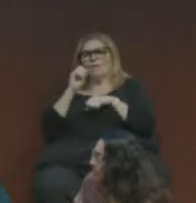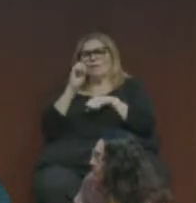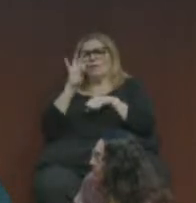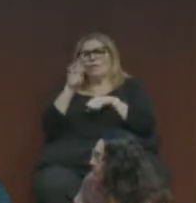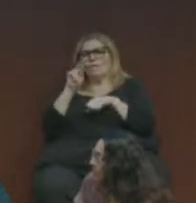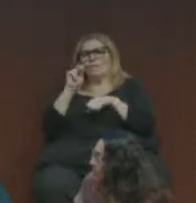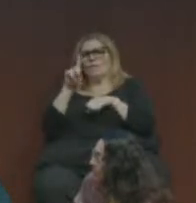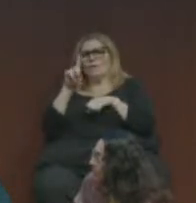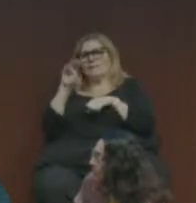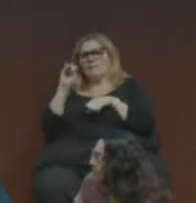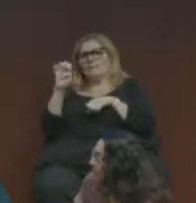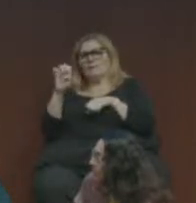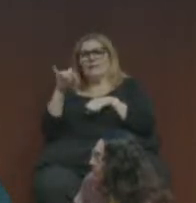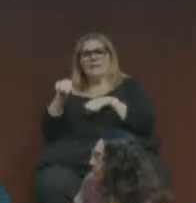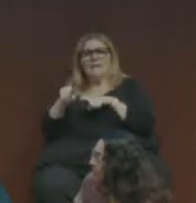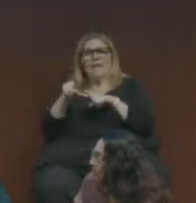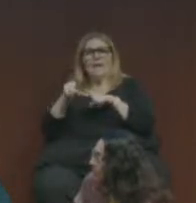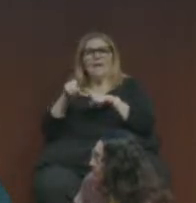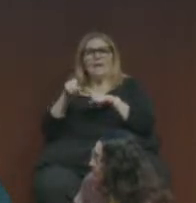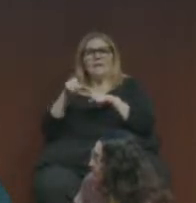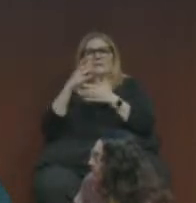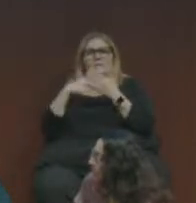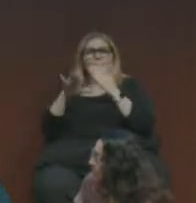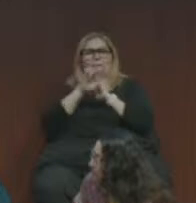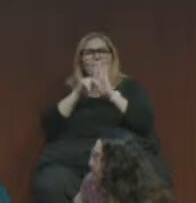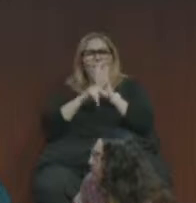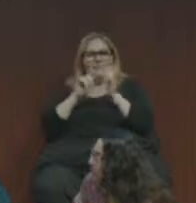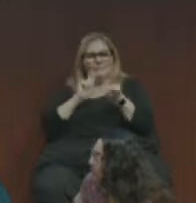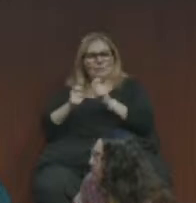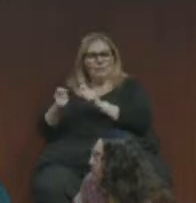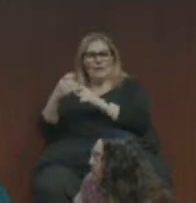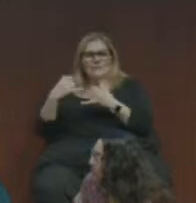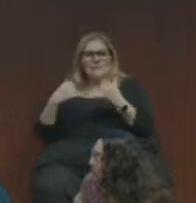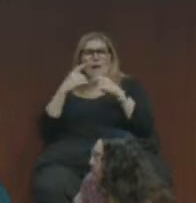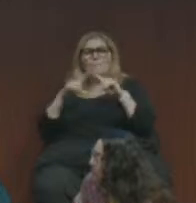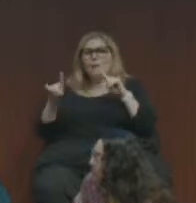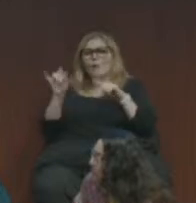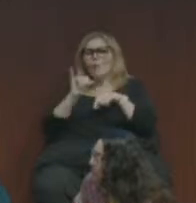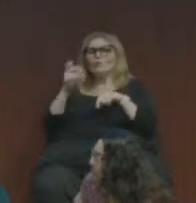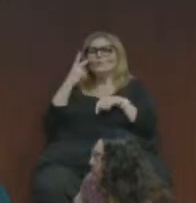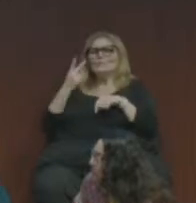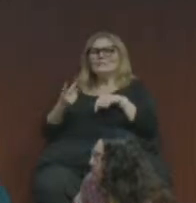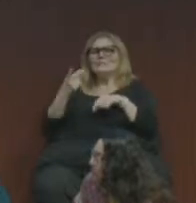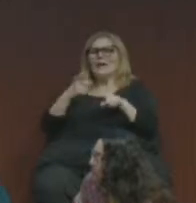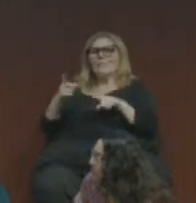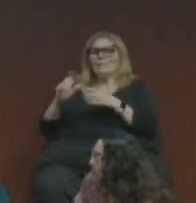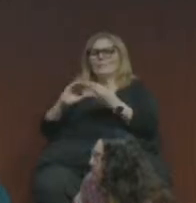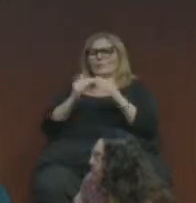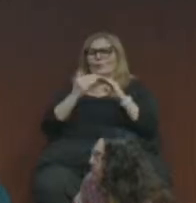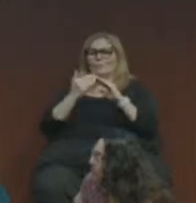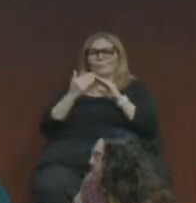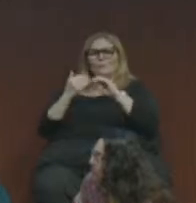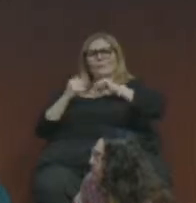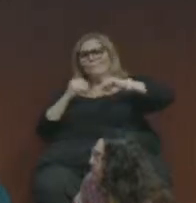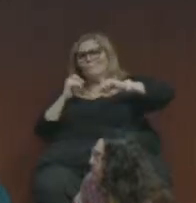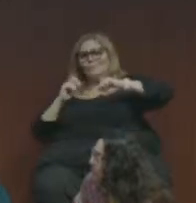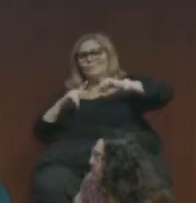is being, some of their policies is being changes, but also we are seeing the community push back